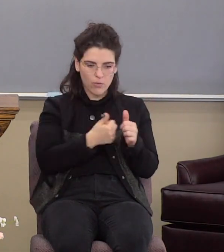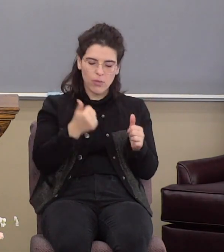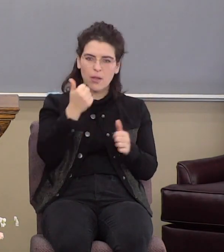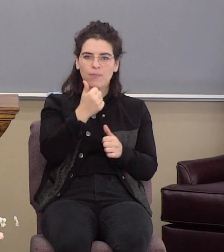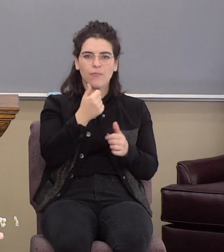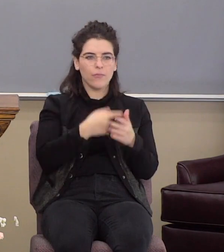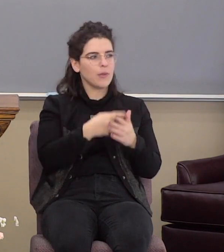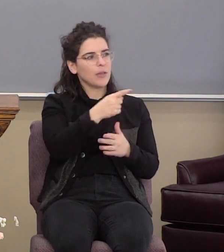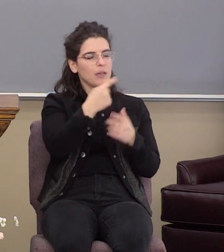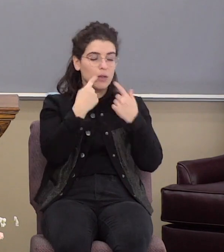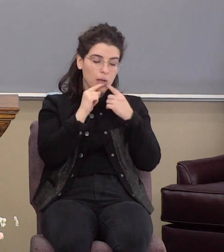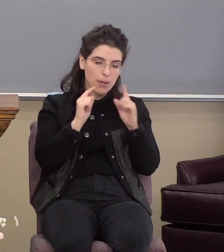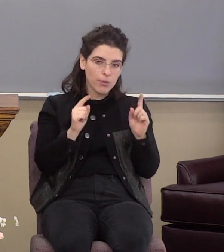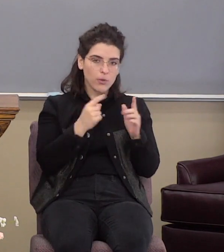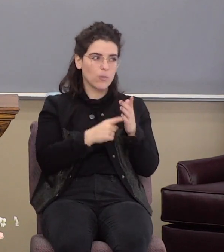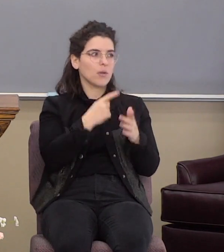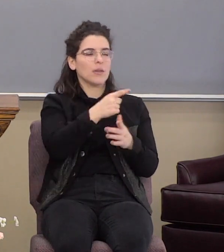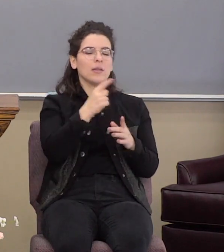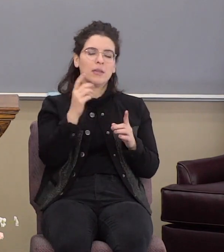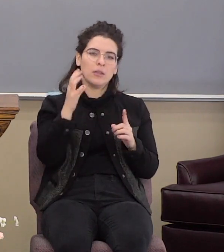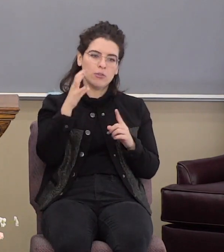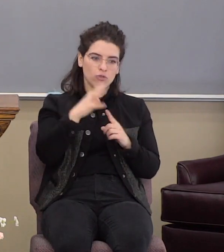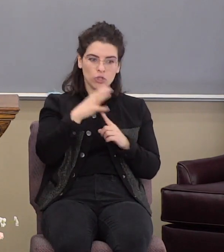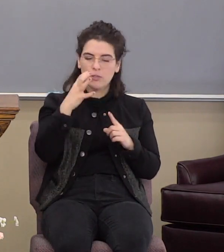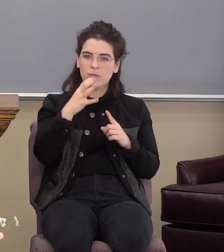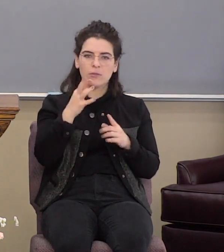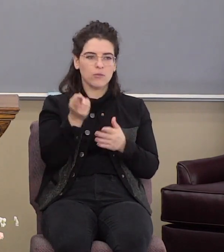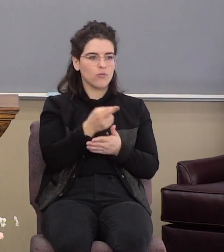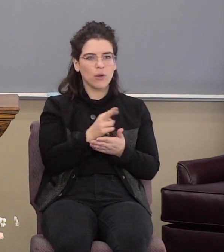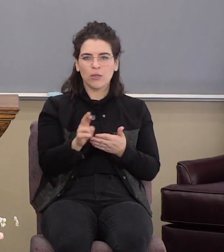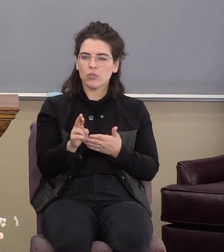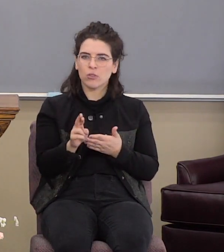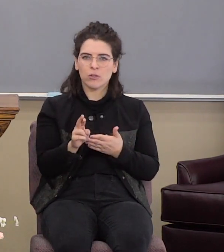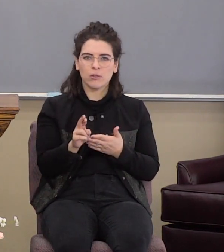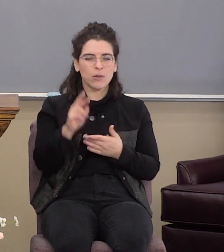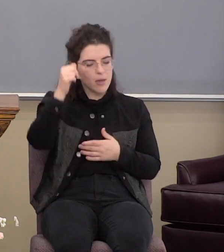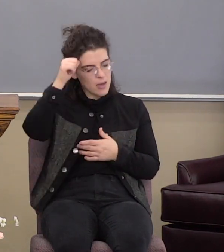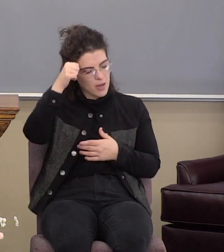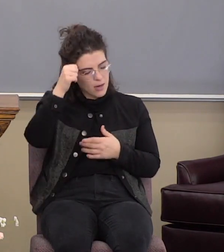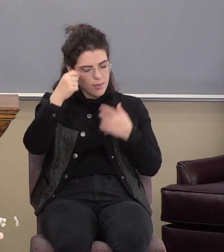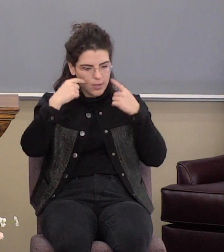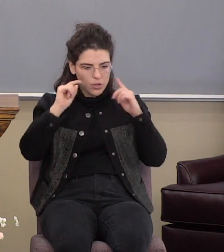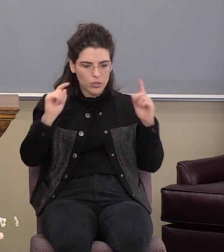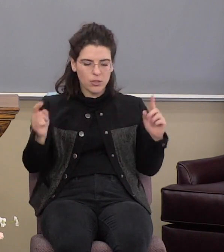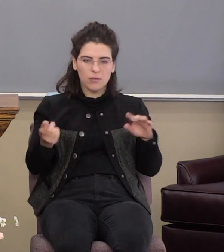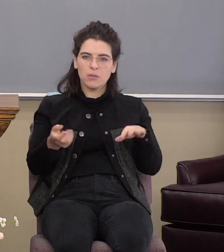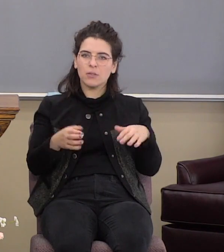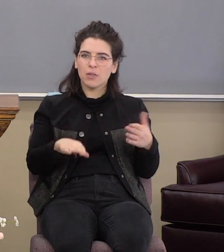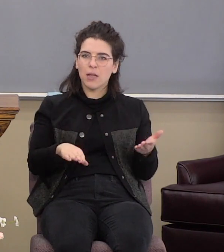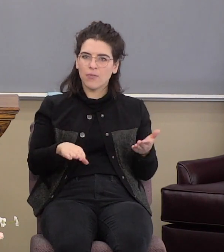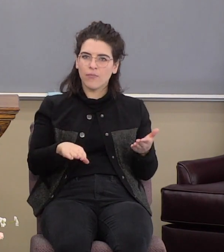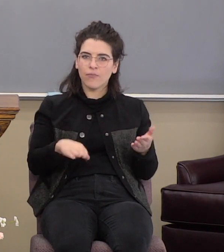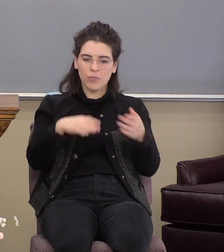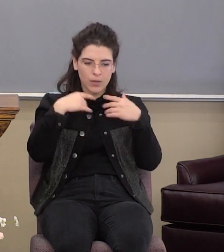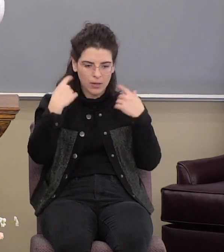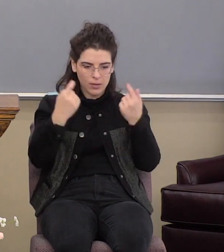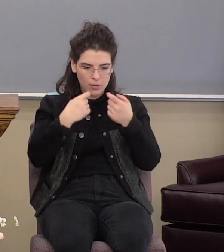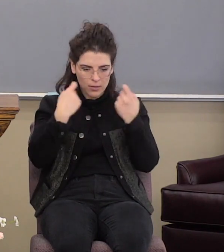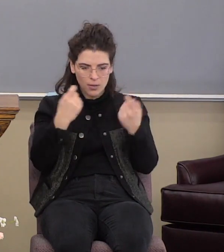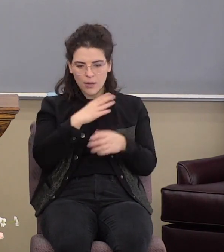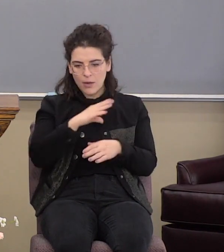he accomplished and what it is he's achieved, which is righteousness. Adam achieves death, sin and